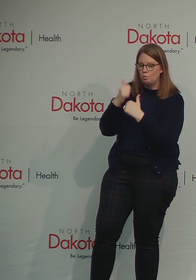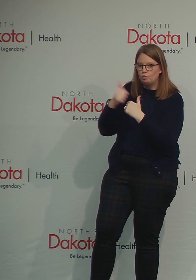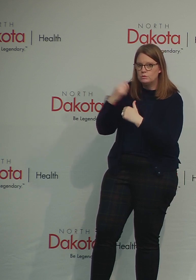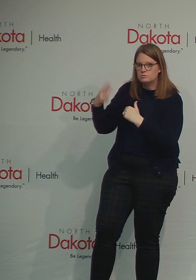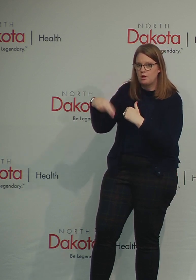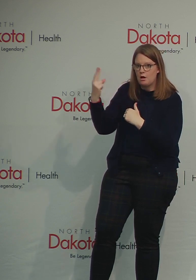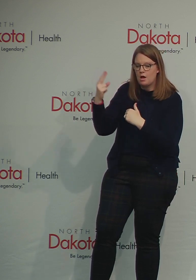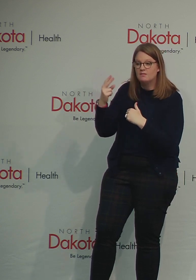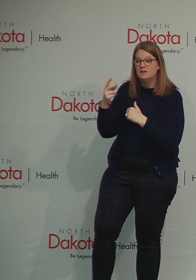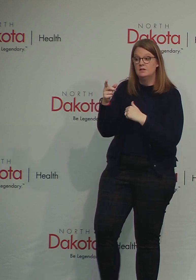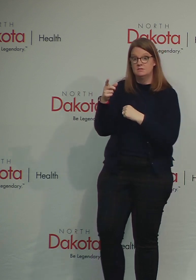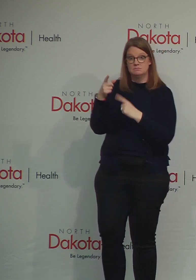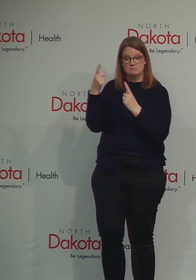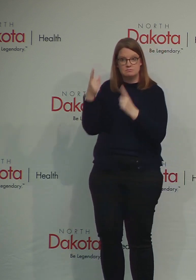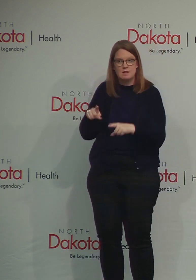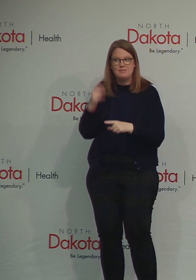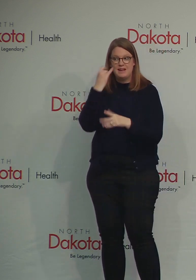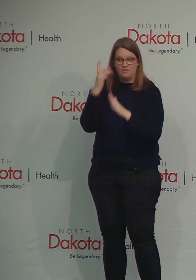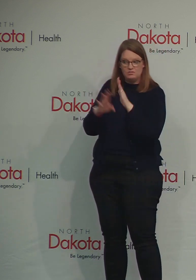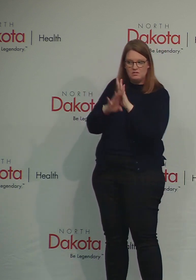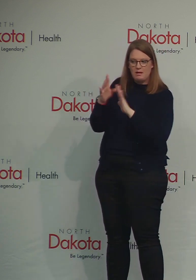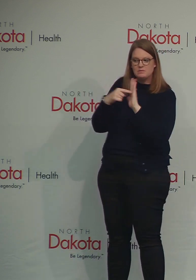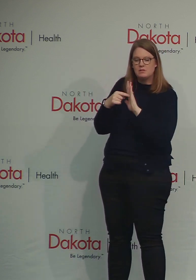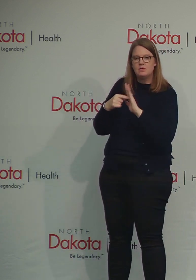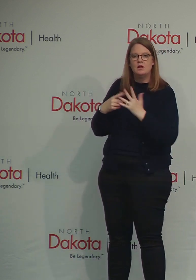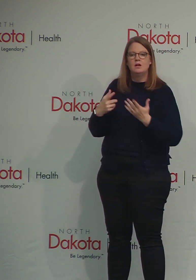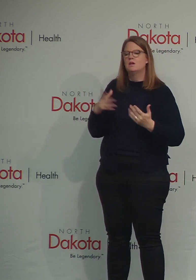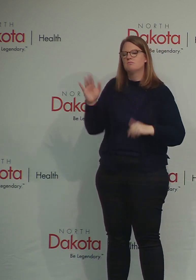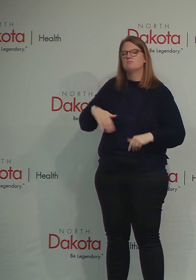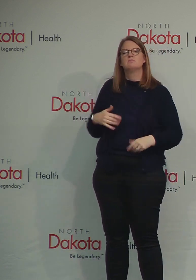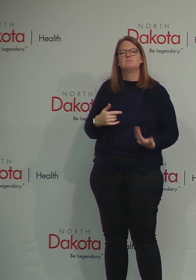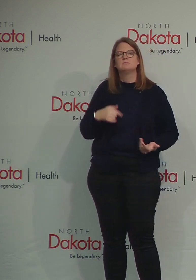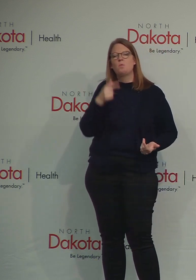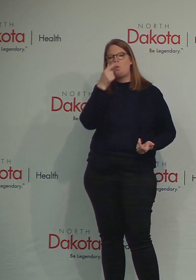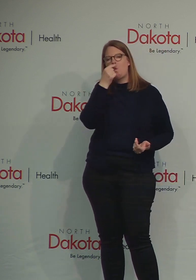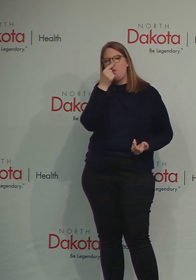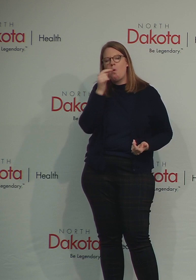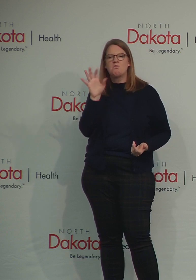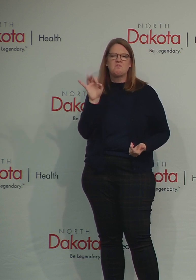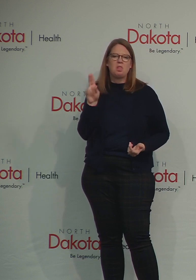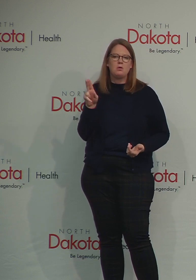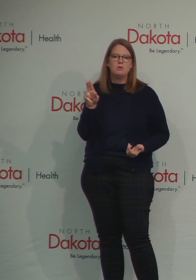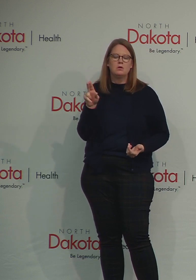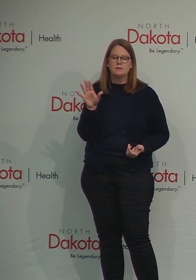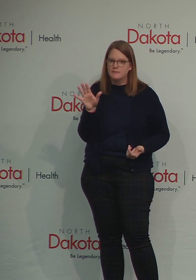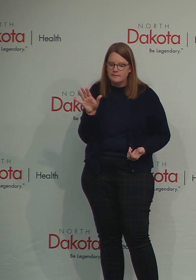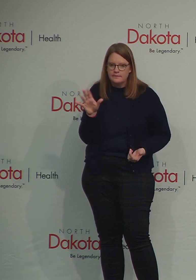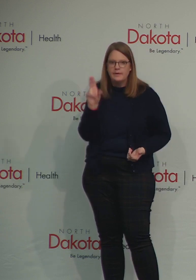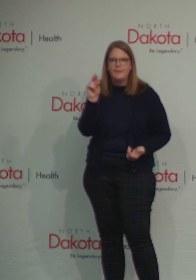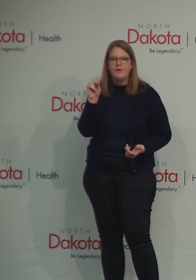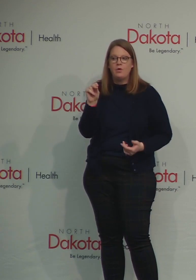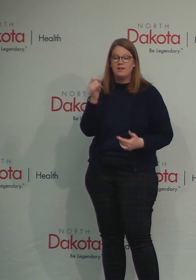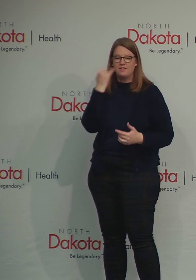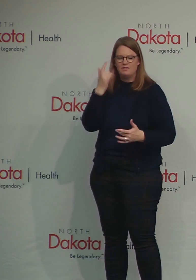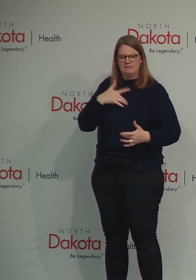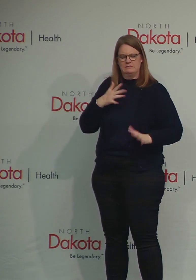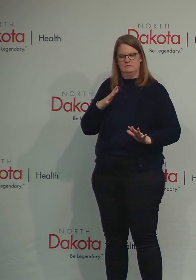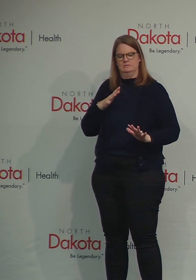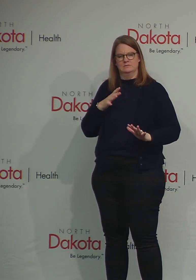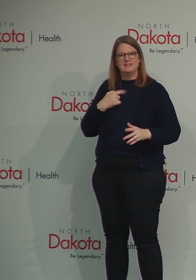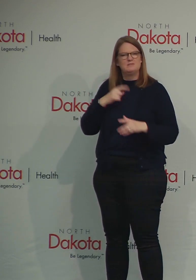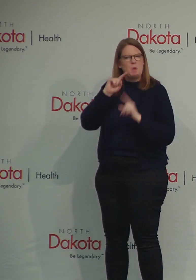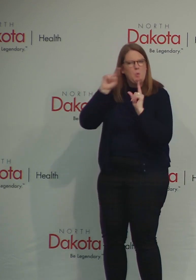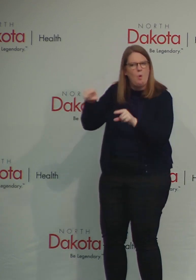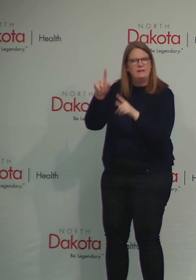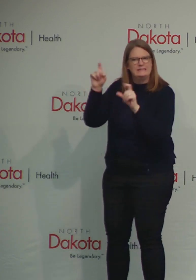any symptoms, don't assume it's a cold, don't assume it's a flu. If you develop symptoms, then be tested immediately. The majority